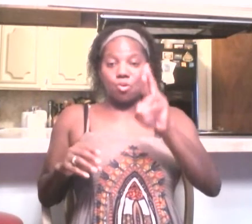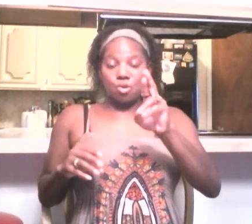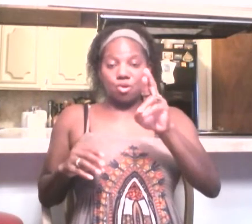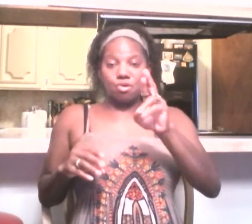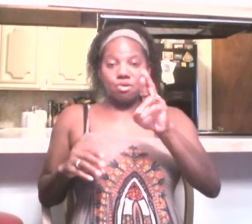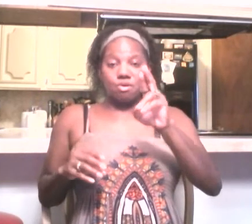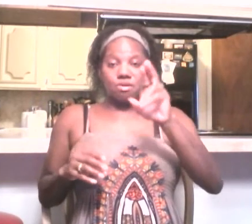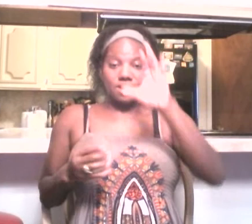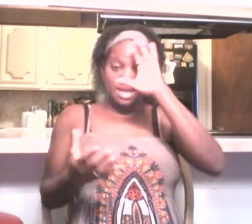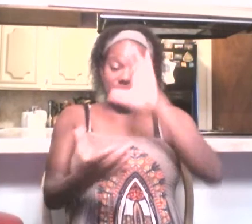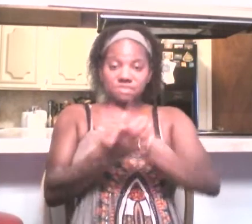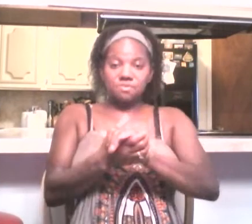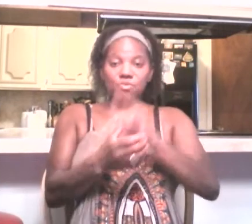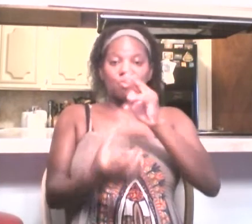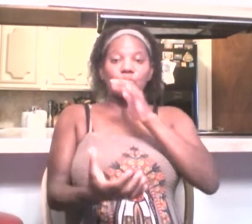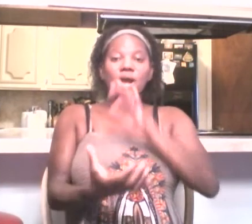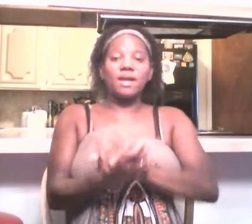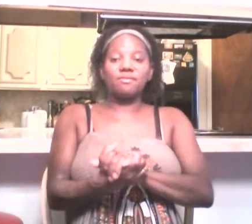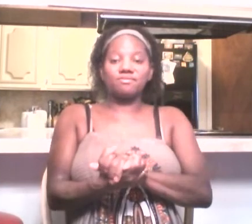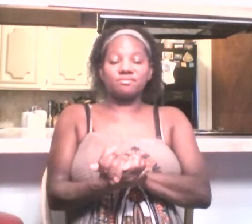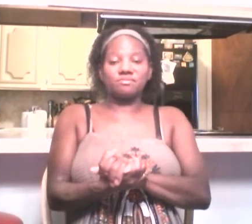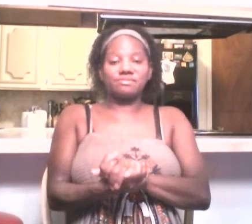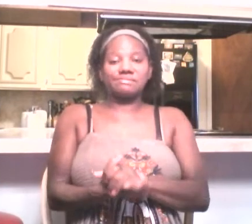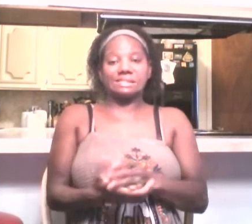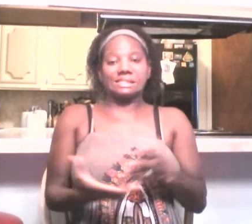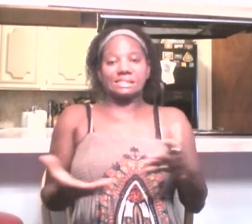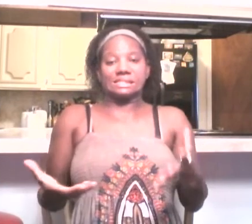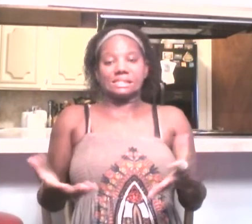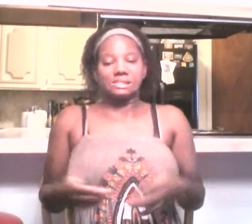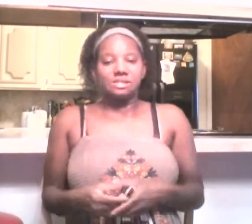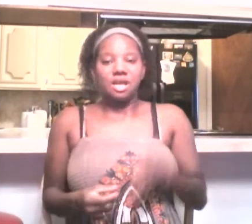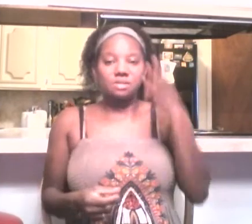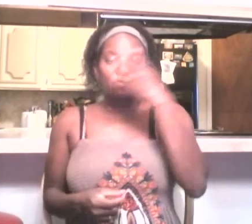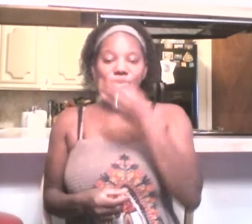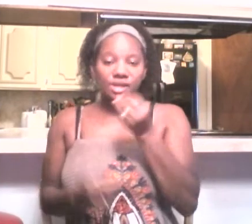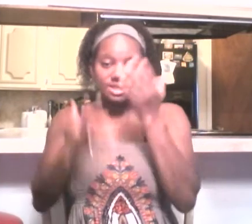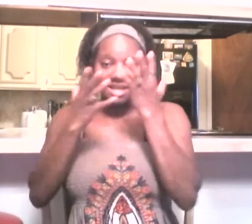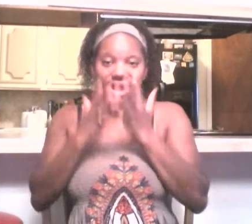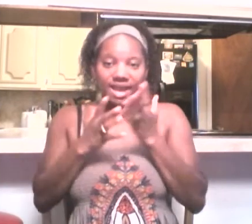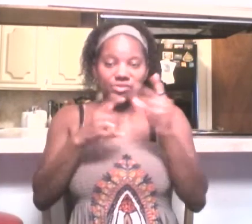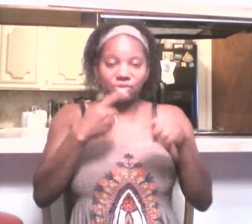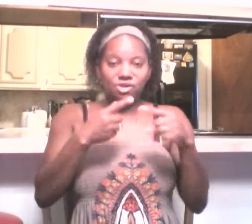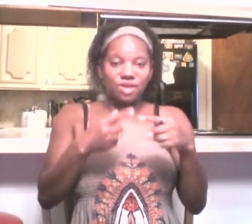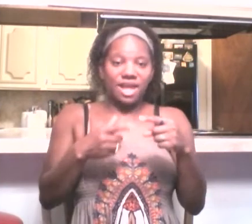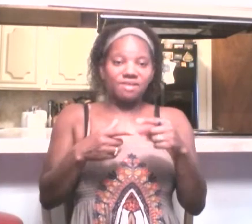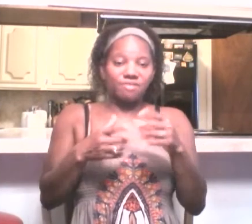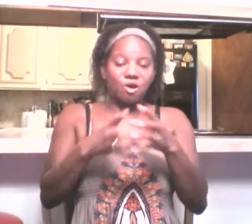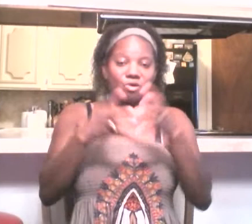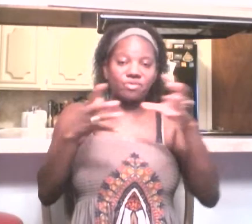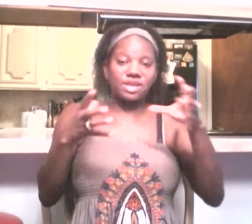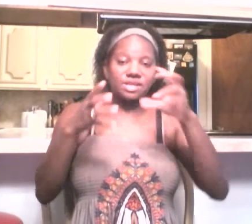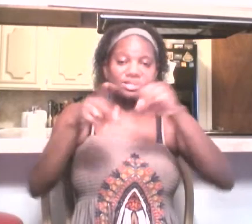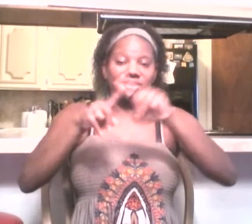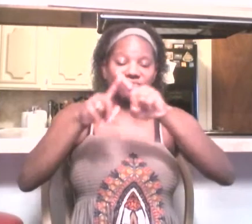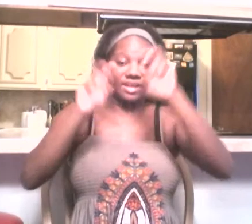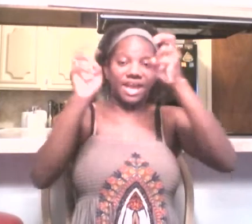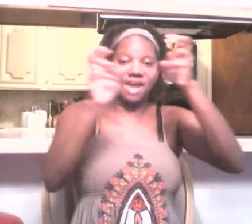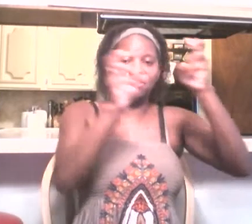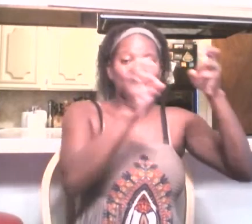or a husband or a wife. That's pretty sad when we have all these different